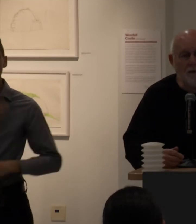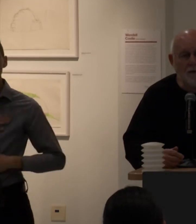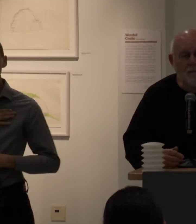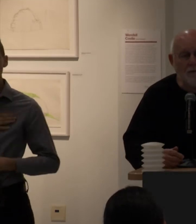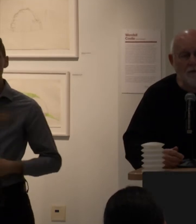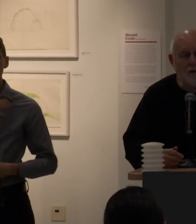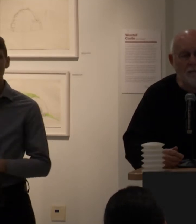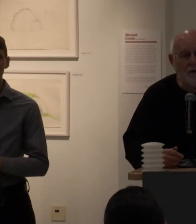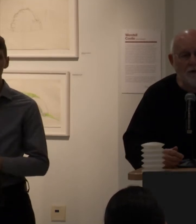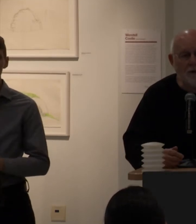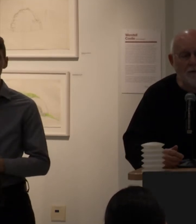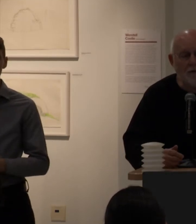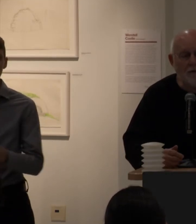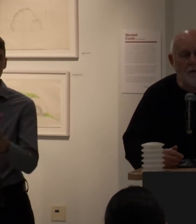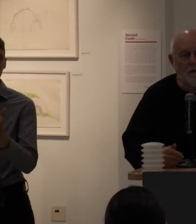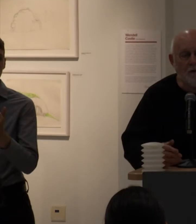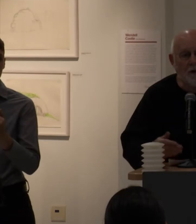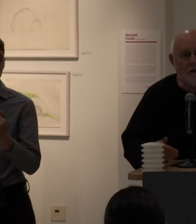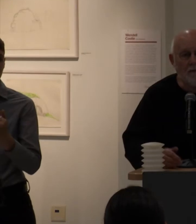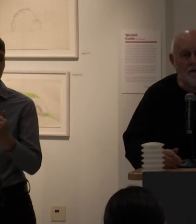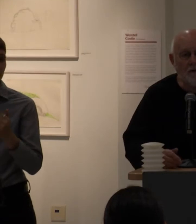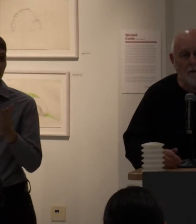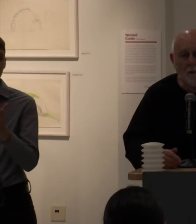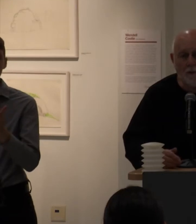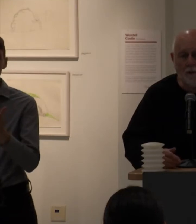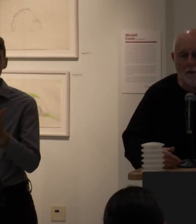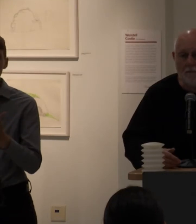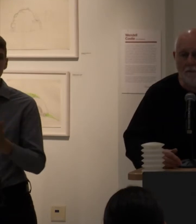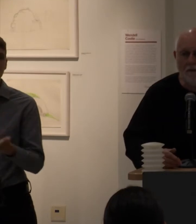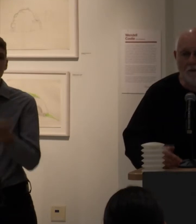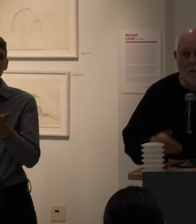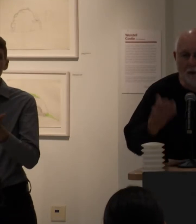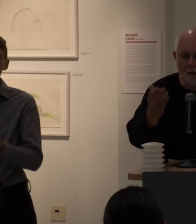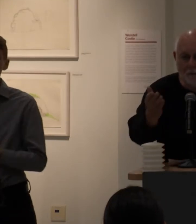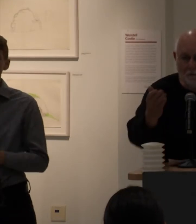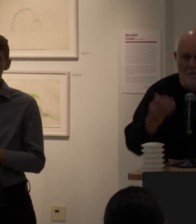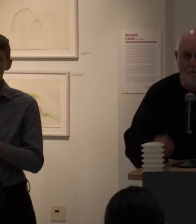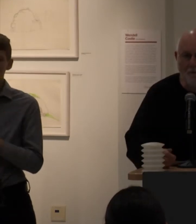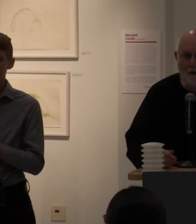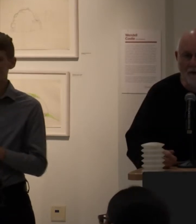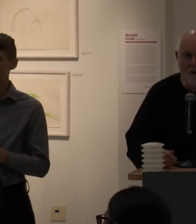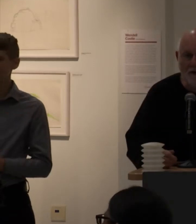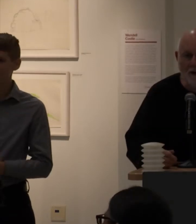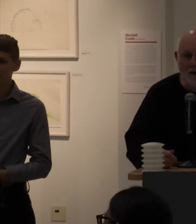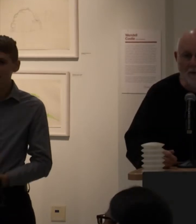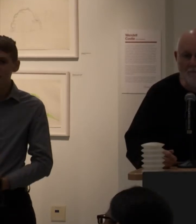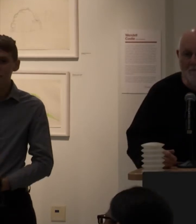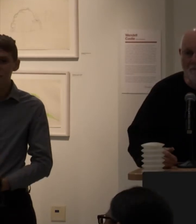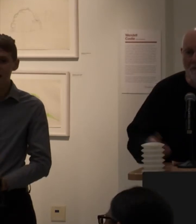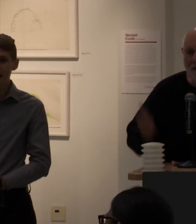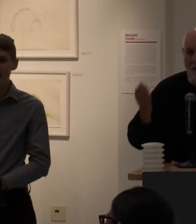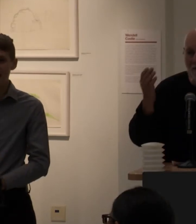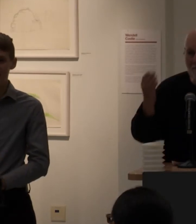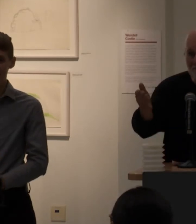appreciate their coming and their talking about their work. So welcome, Alan.